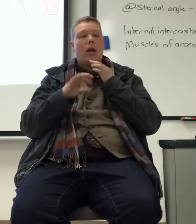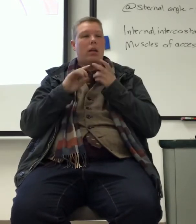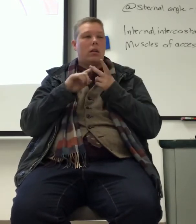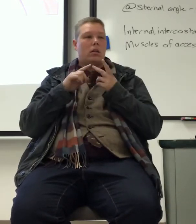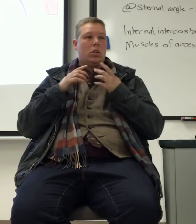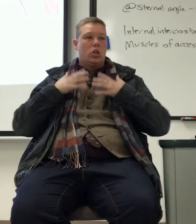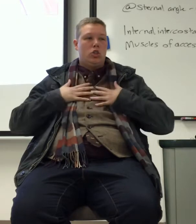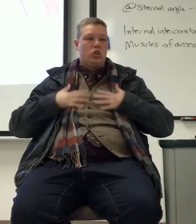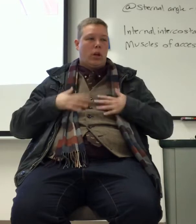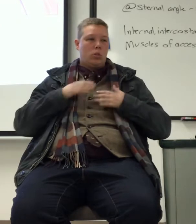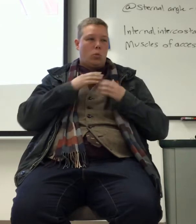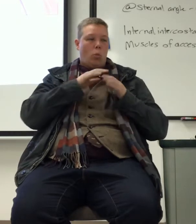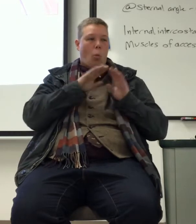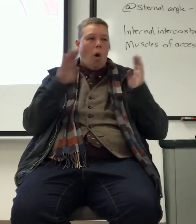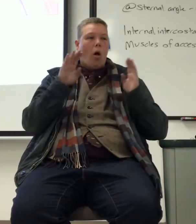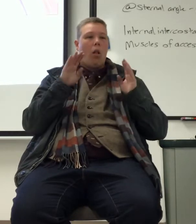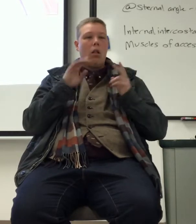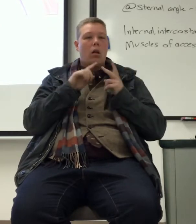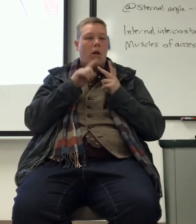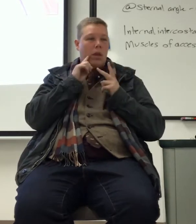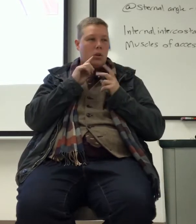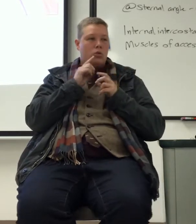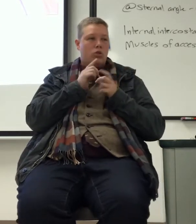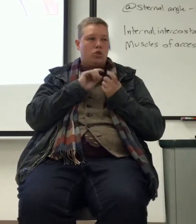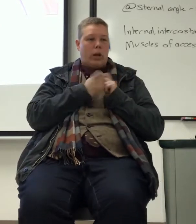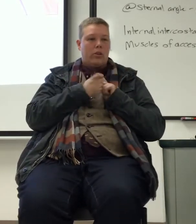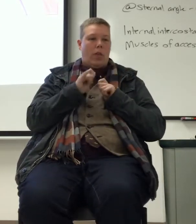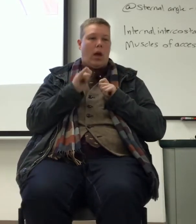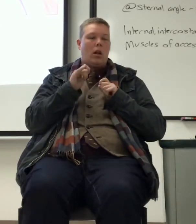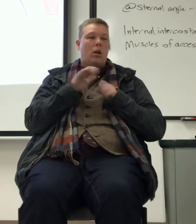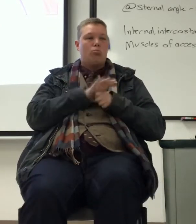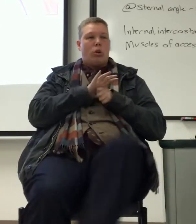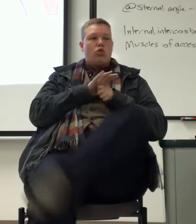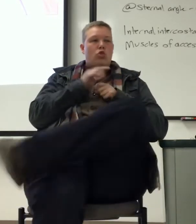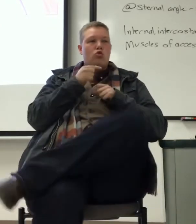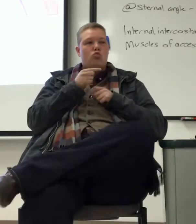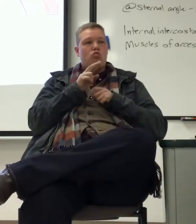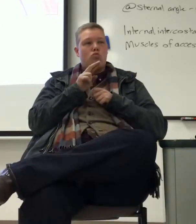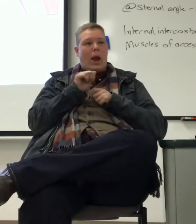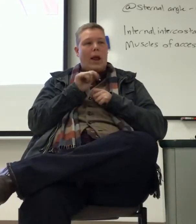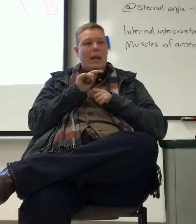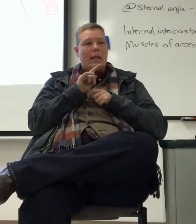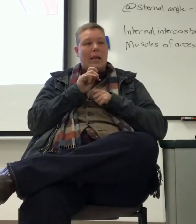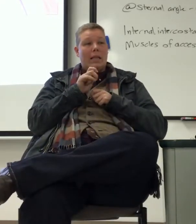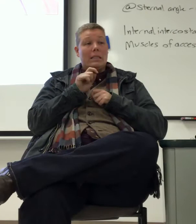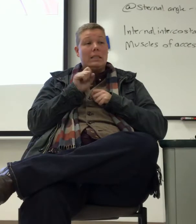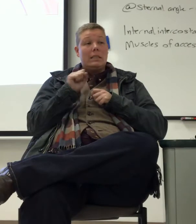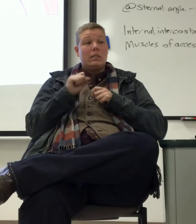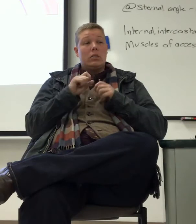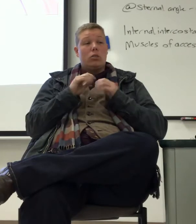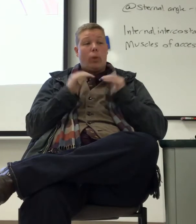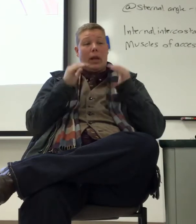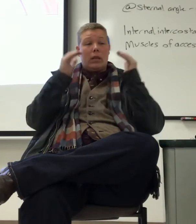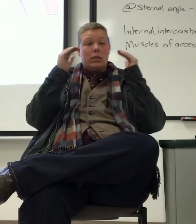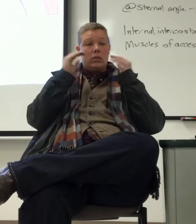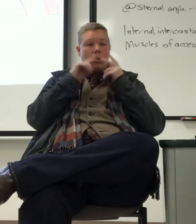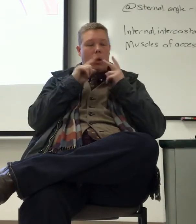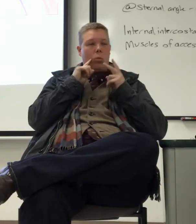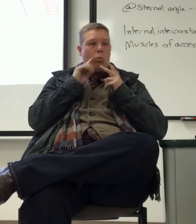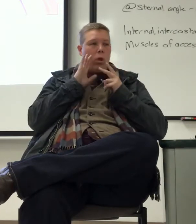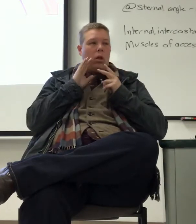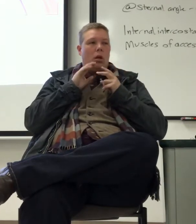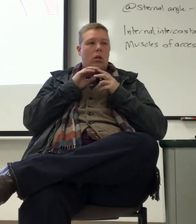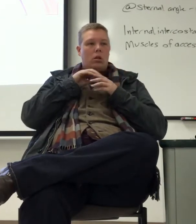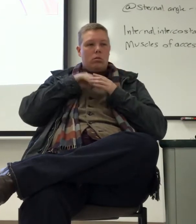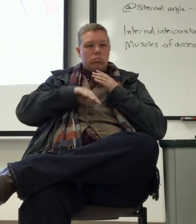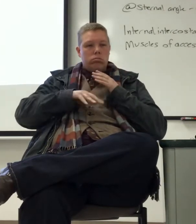volume, which creates pressure gradients, and those gradients will get the air to move in and out of your lungs. And so to kind